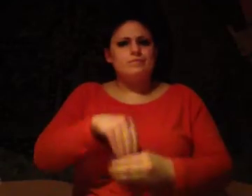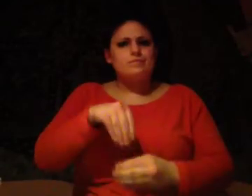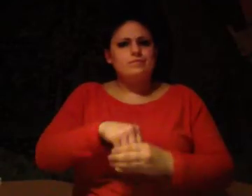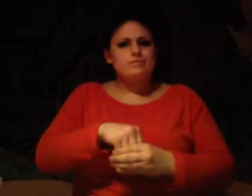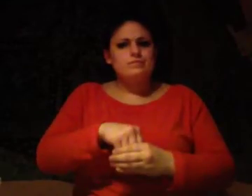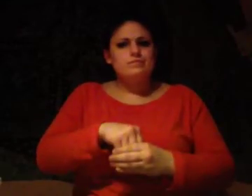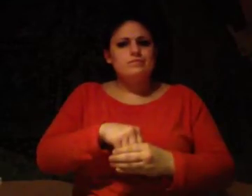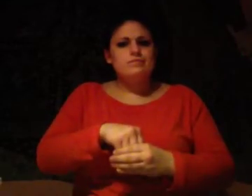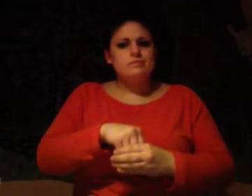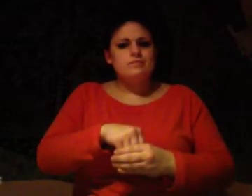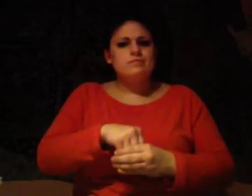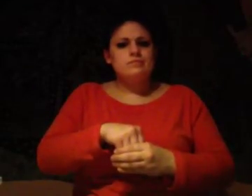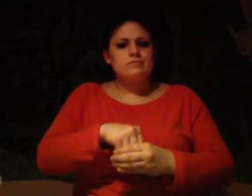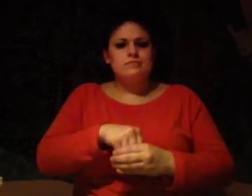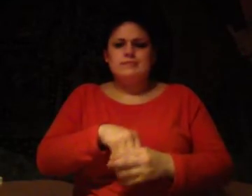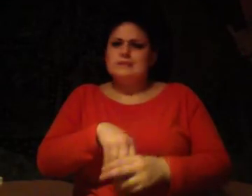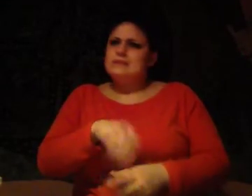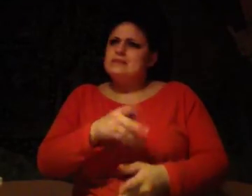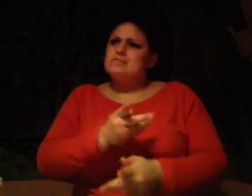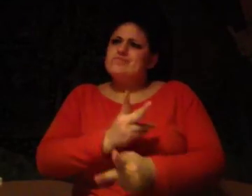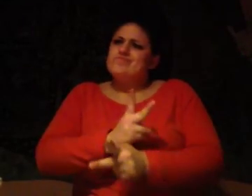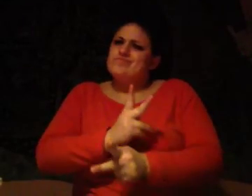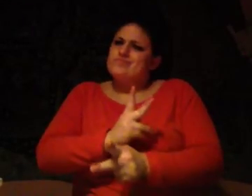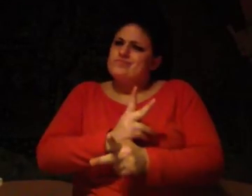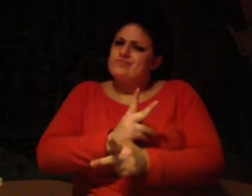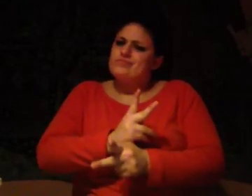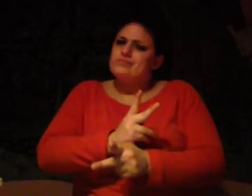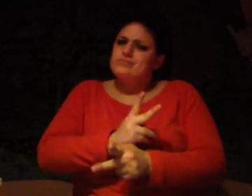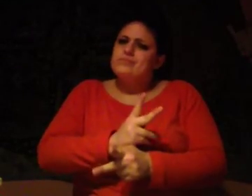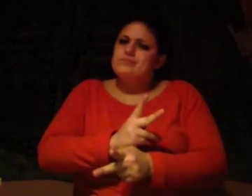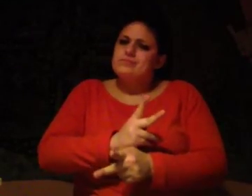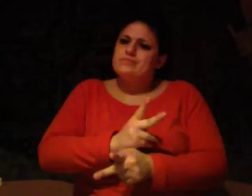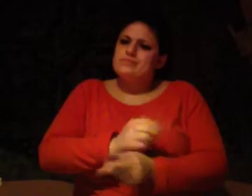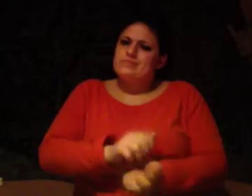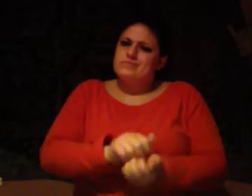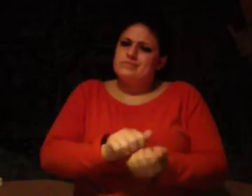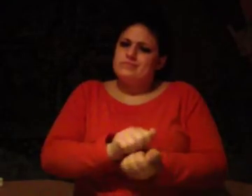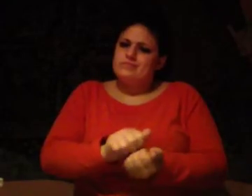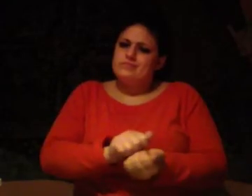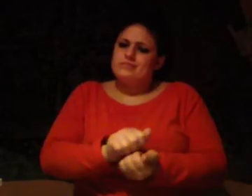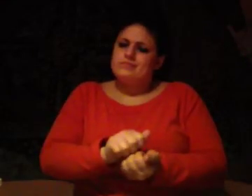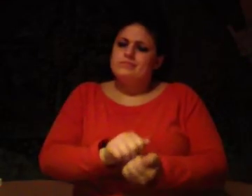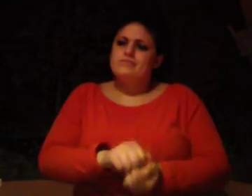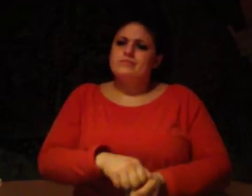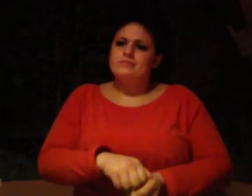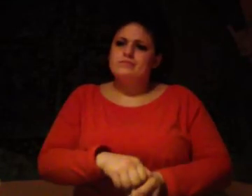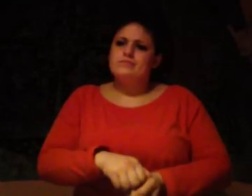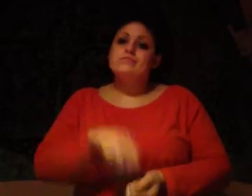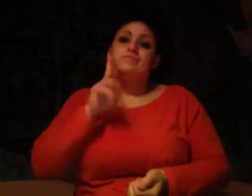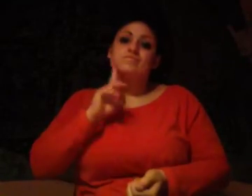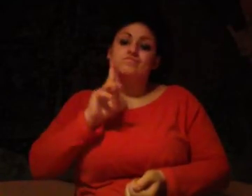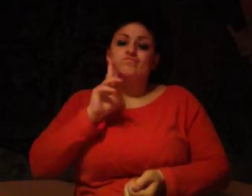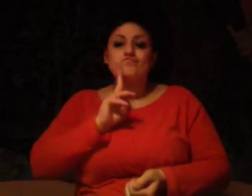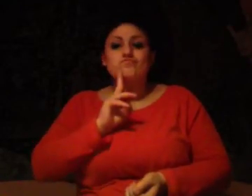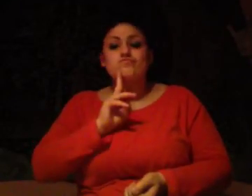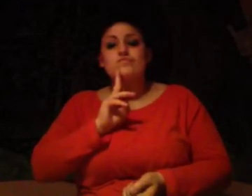fine-tuned. We'll break our macromolecules, things like fats, sugars, and proteins, down into their smallest, most usable